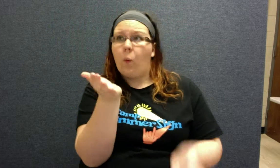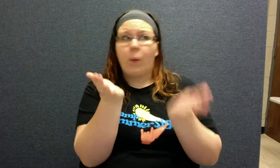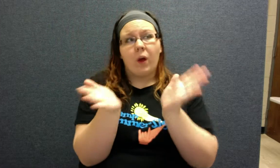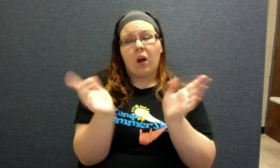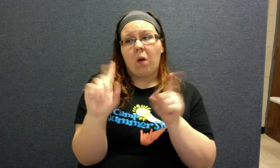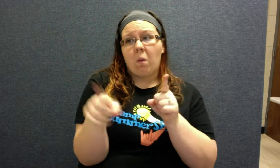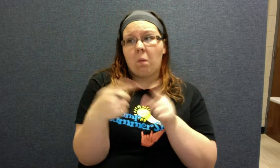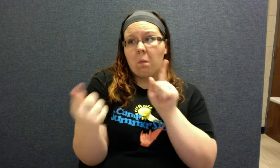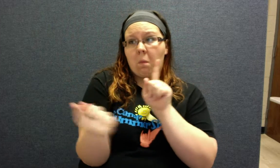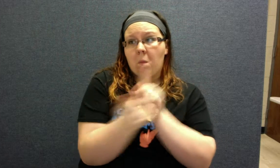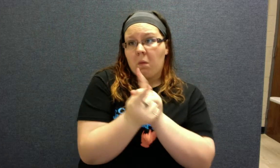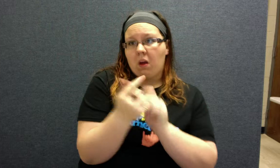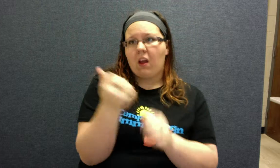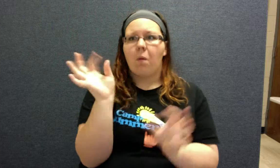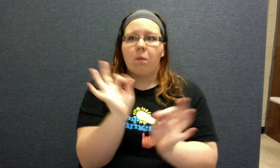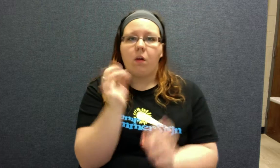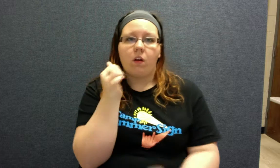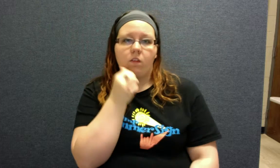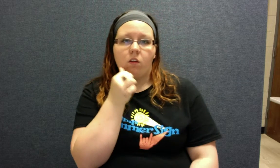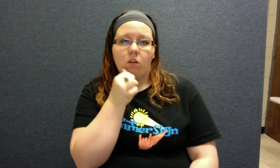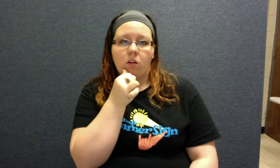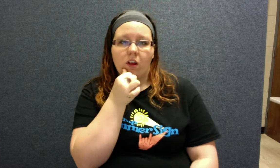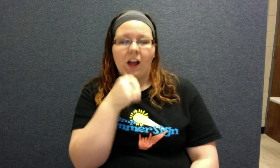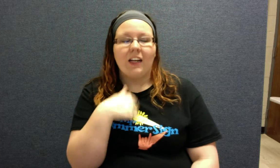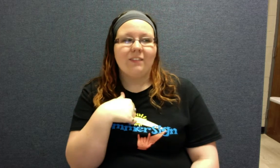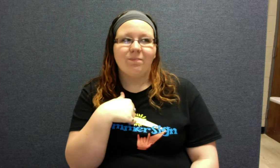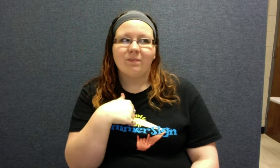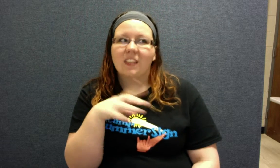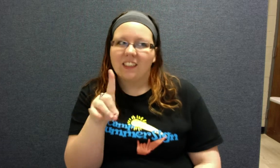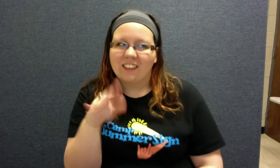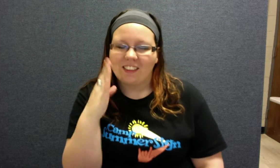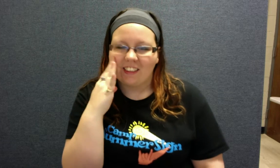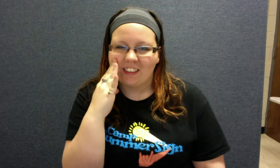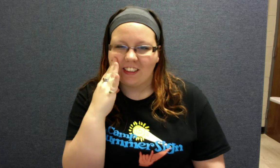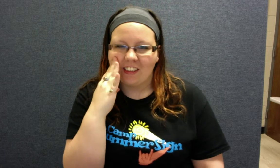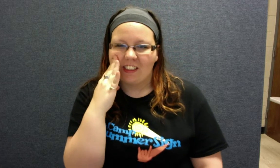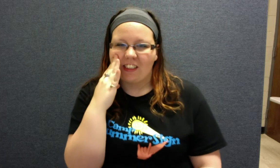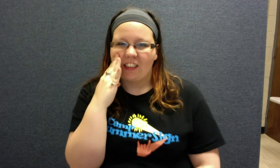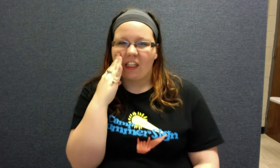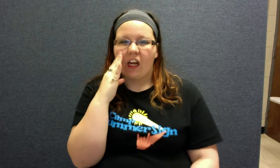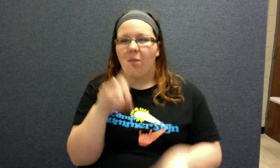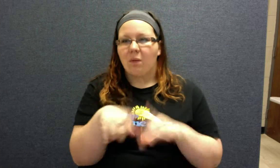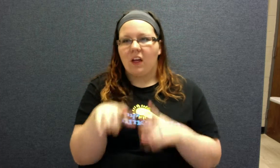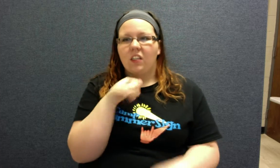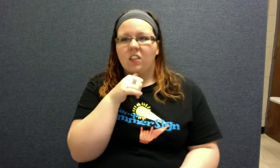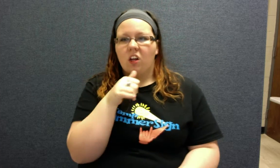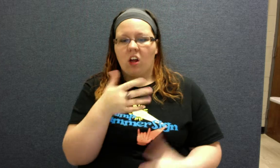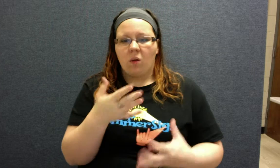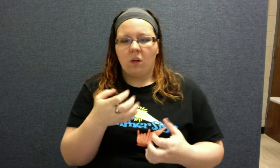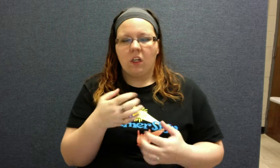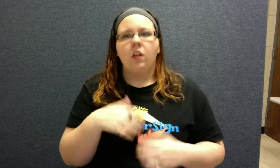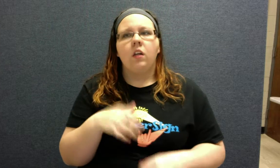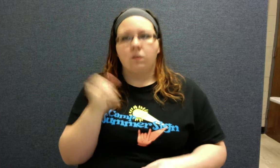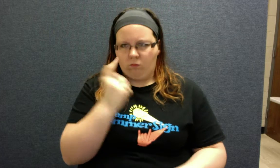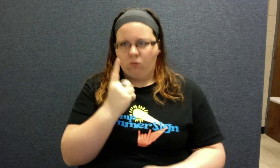say that I did know that I was gay, but I hadn't fully come to terms with it. Nobody knew. I tried so absolutely